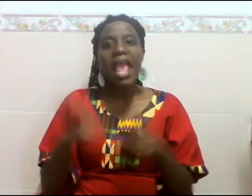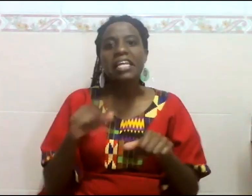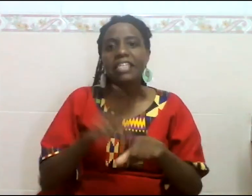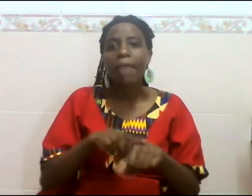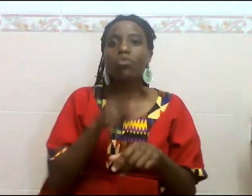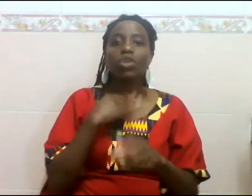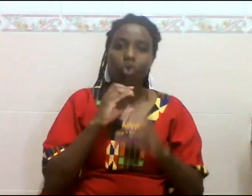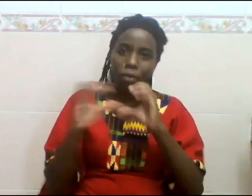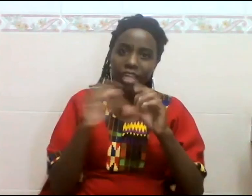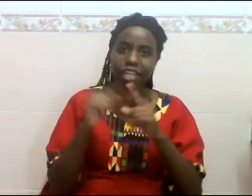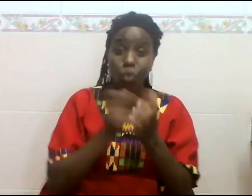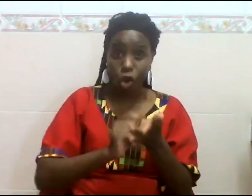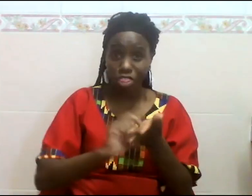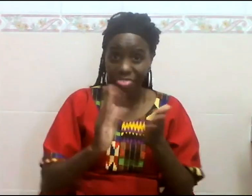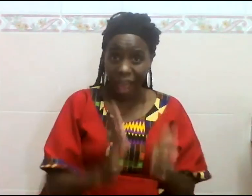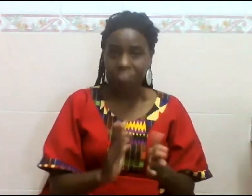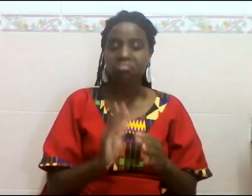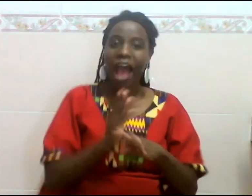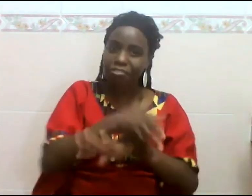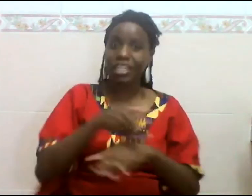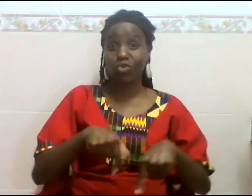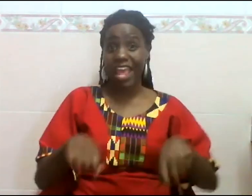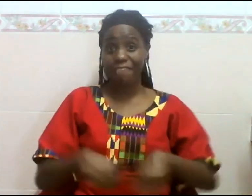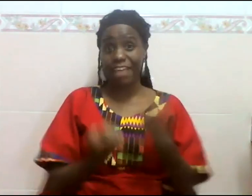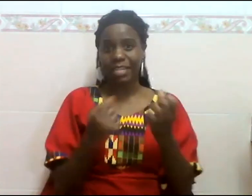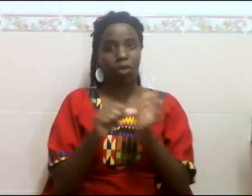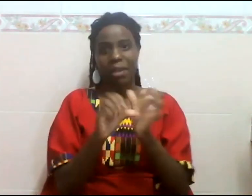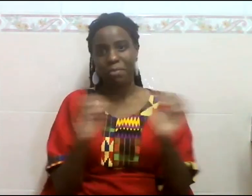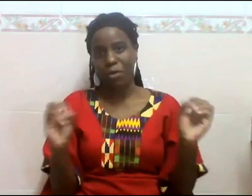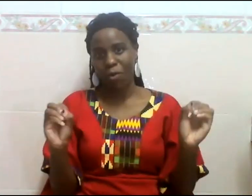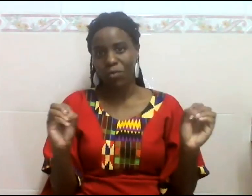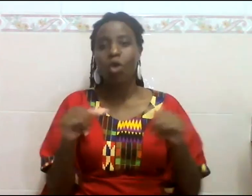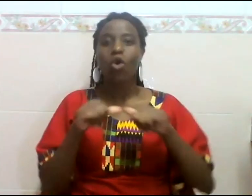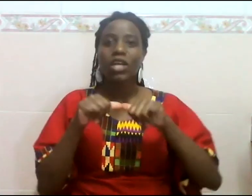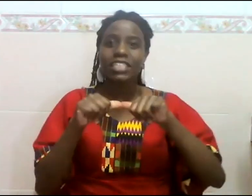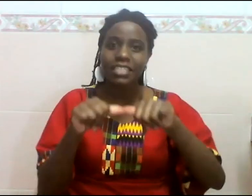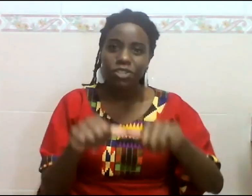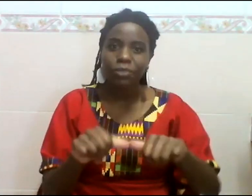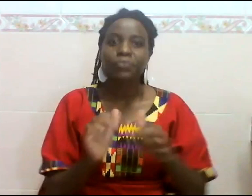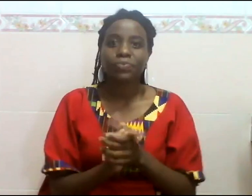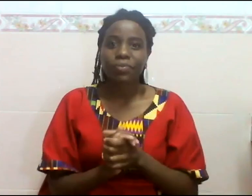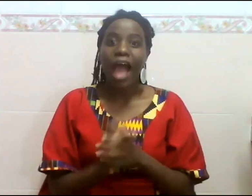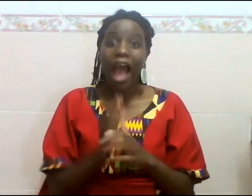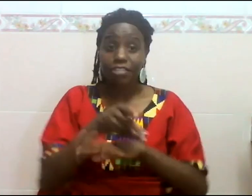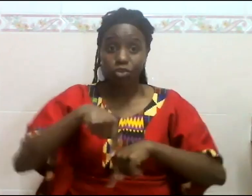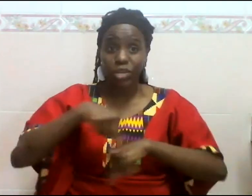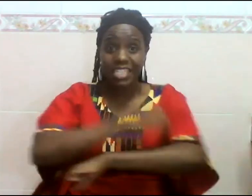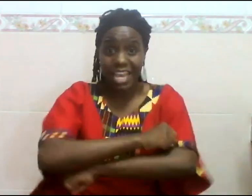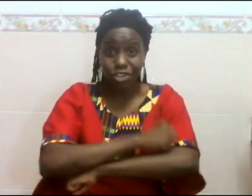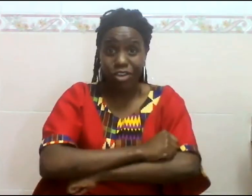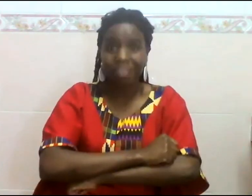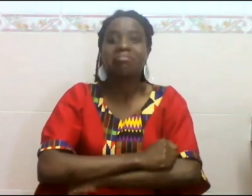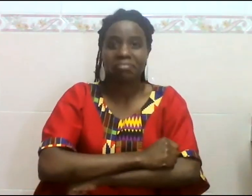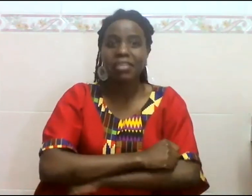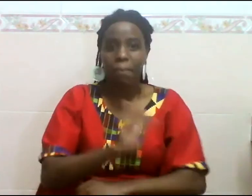at any point after this event. So if you feel you want to continue the discussion beyond this session, we are all very much